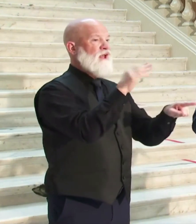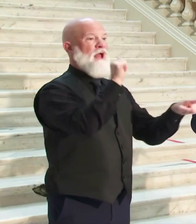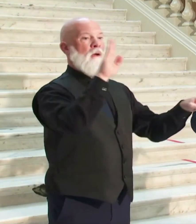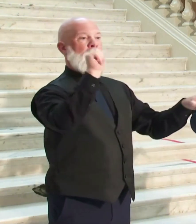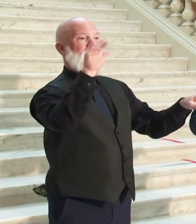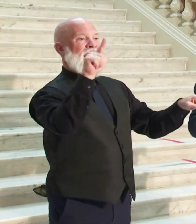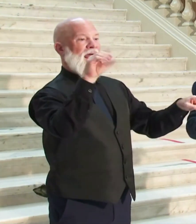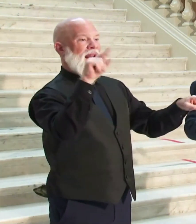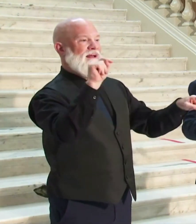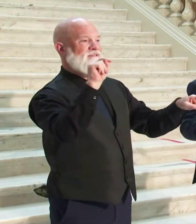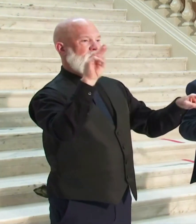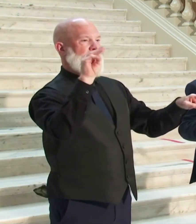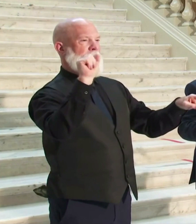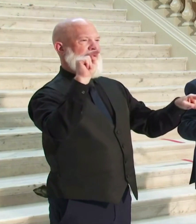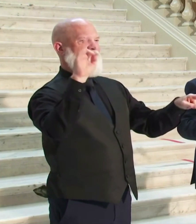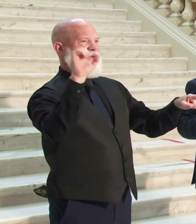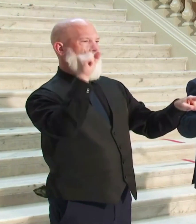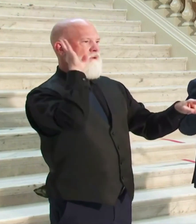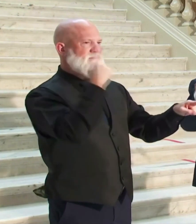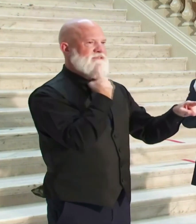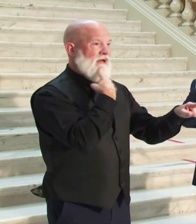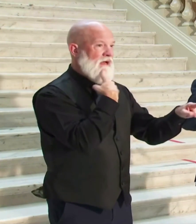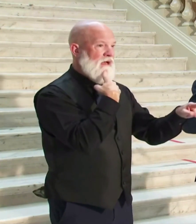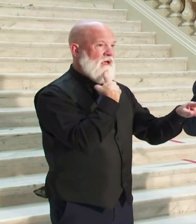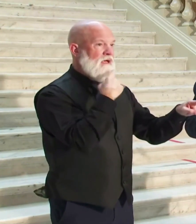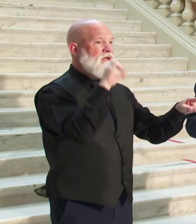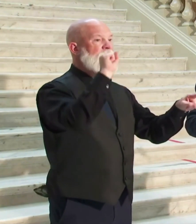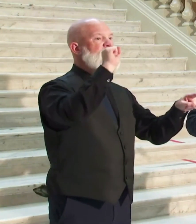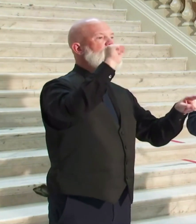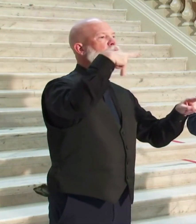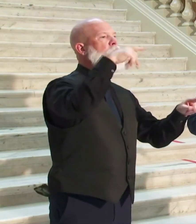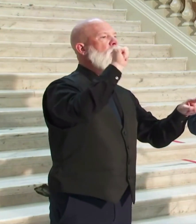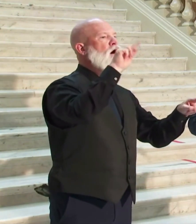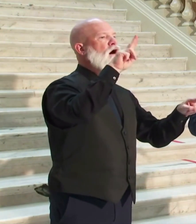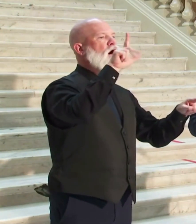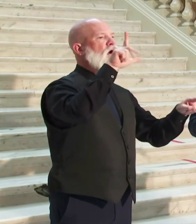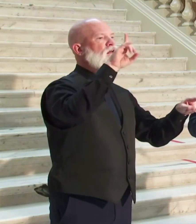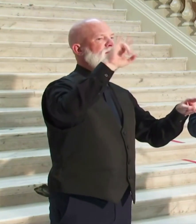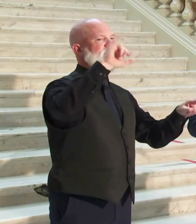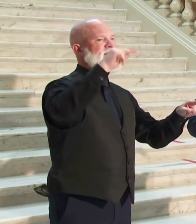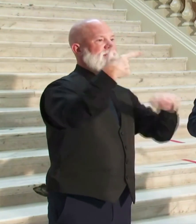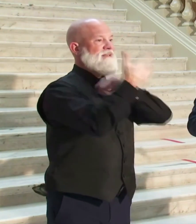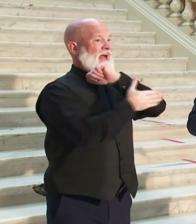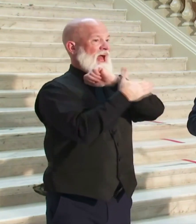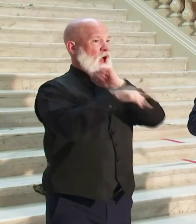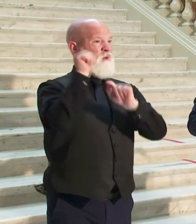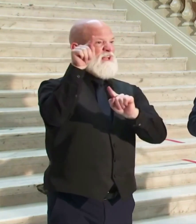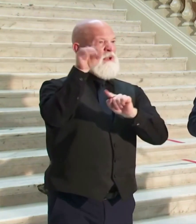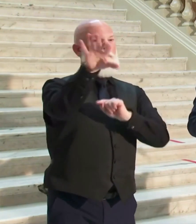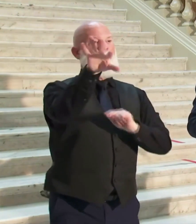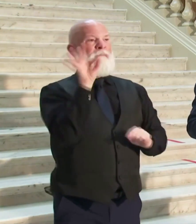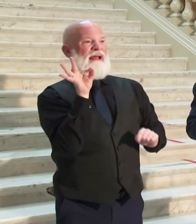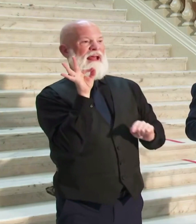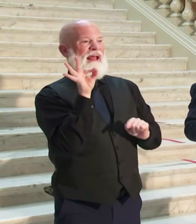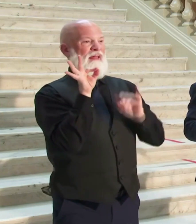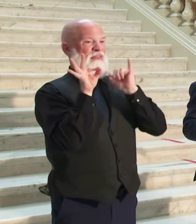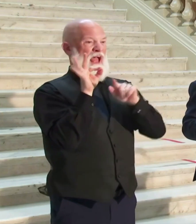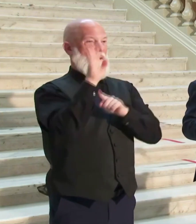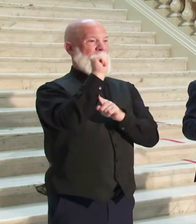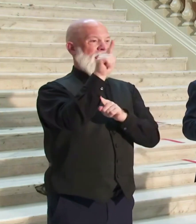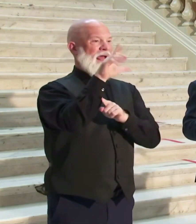say, in Spalding County, you pull 1 ballot from batch 3. In Fulton County, you pull 2 ballots from batch